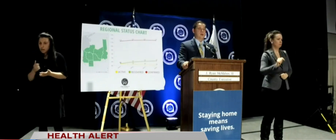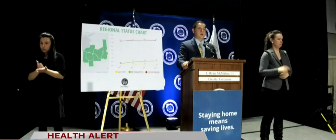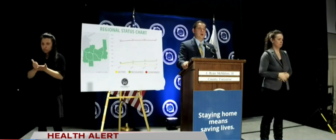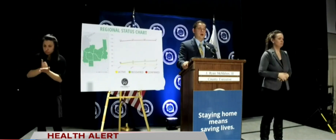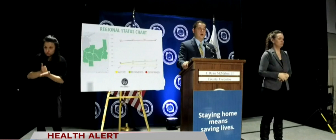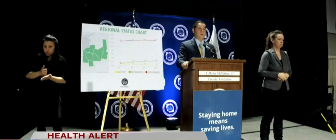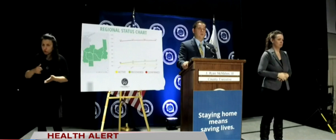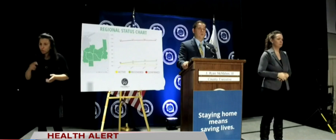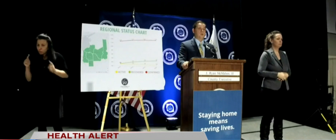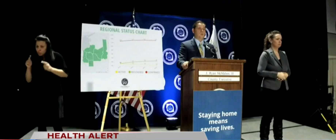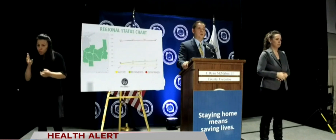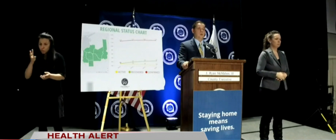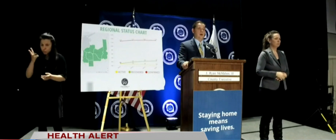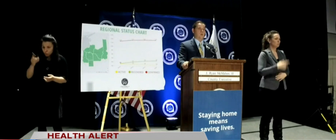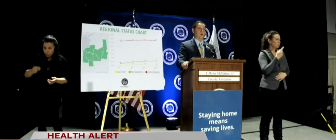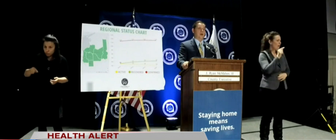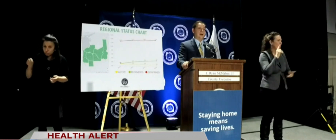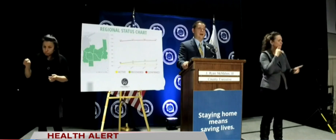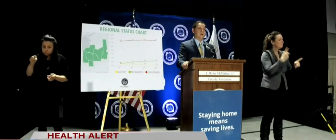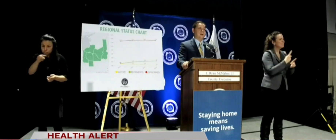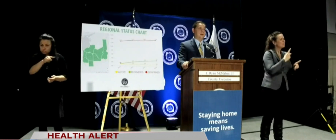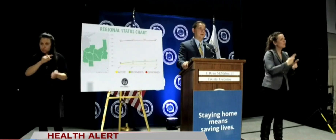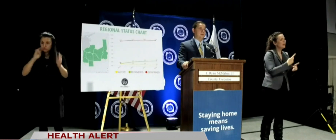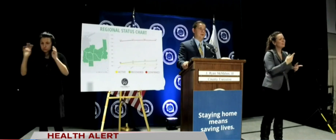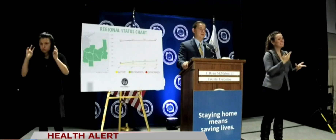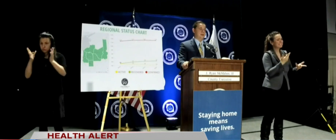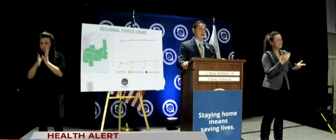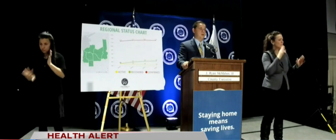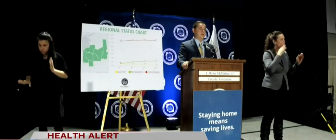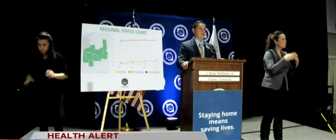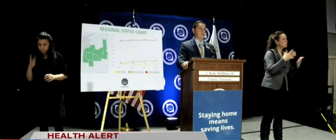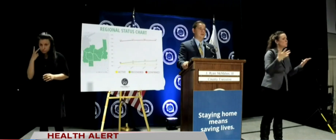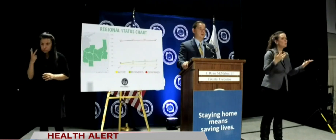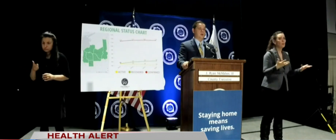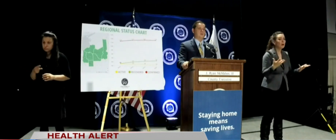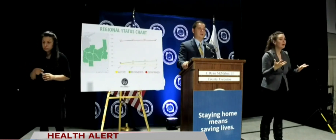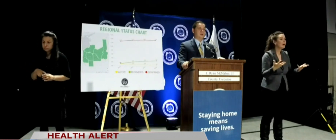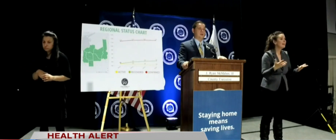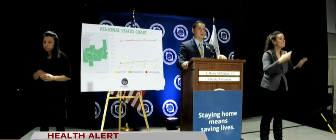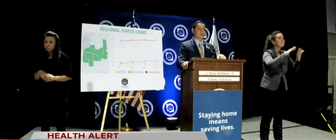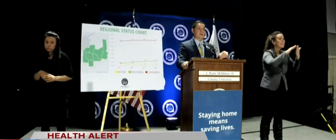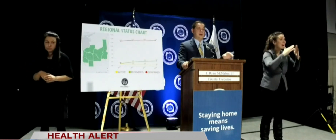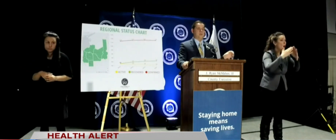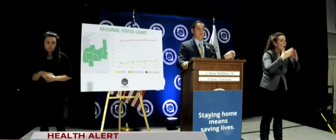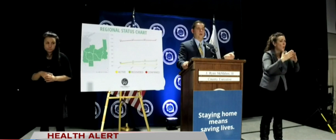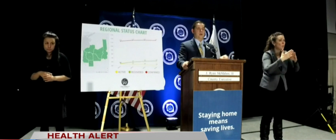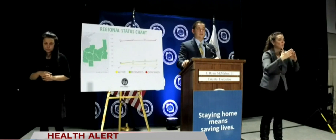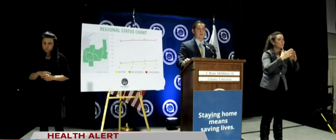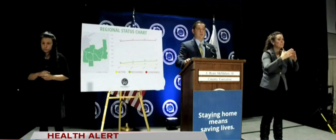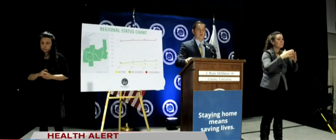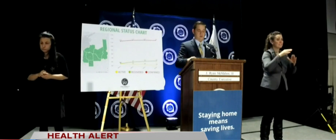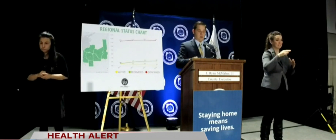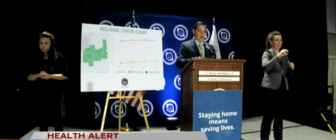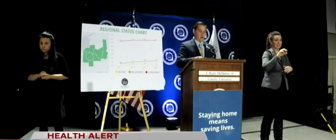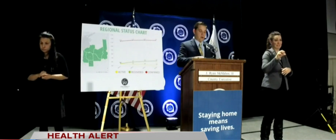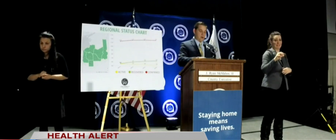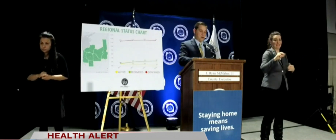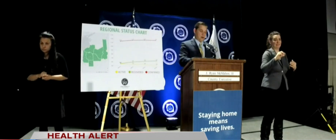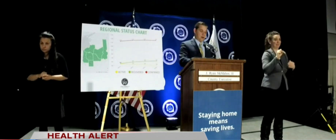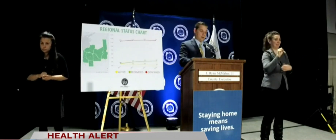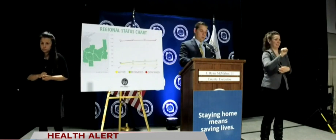So we will work on a town and city recovery data point at some point as